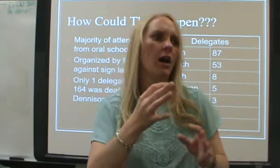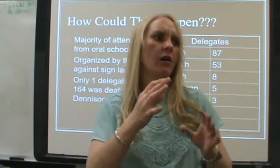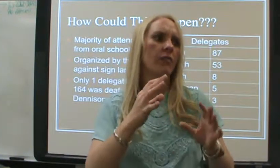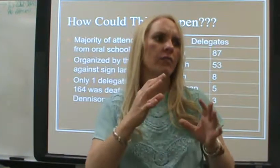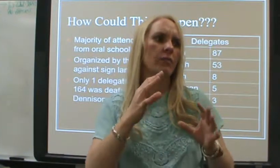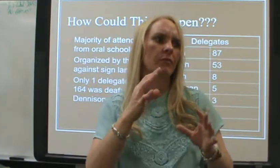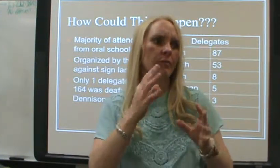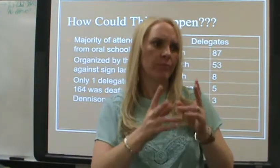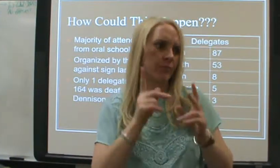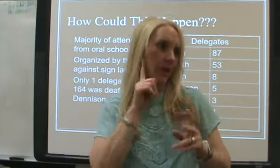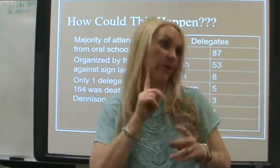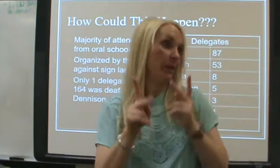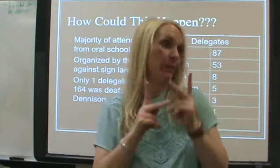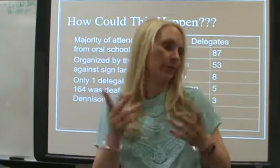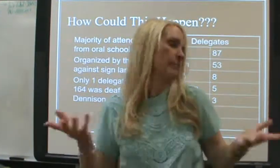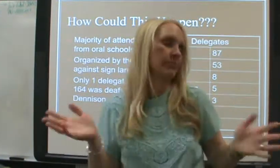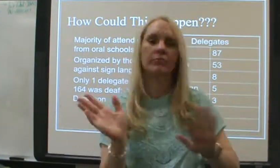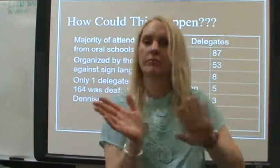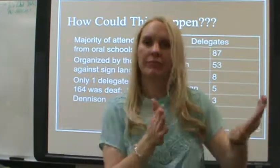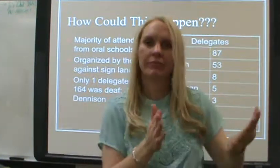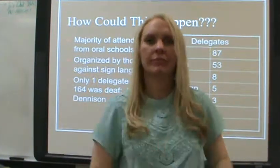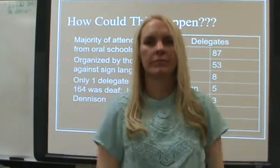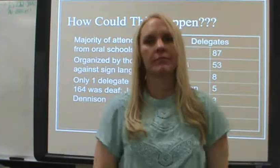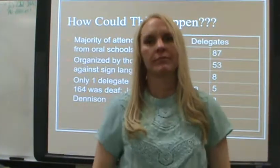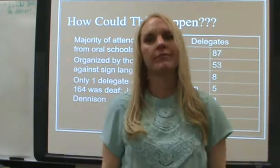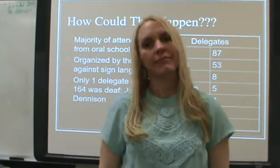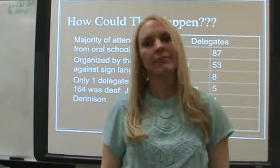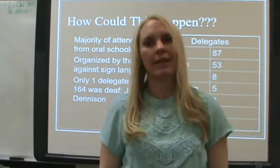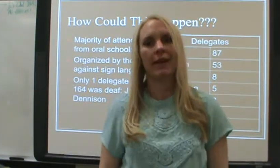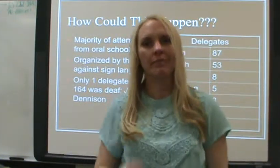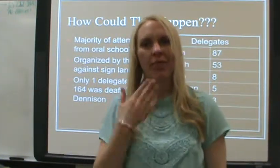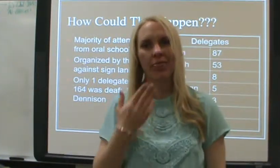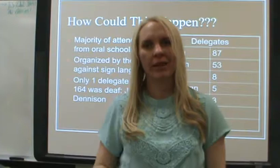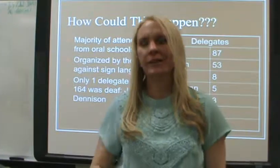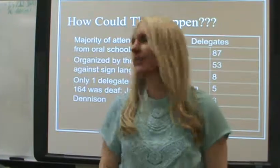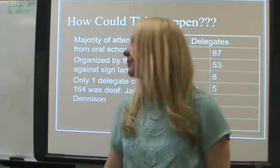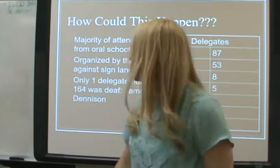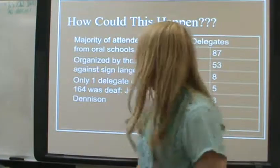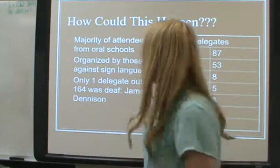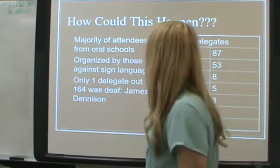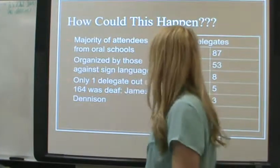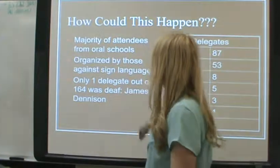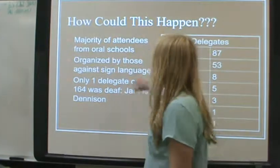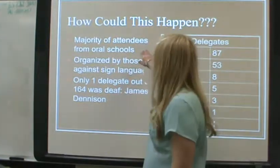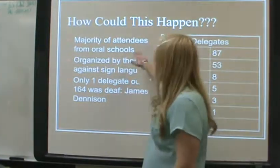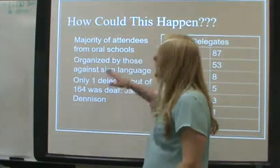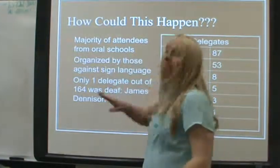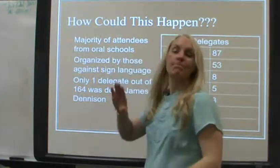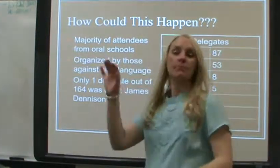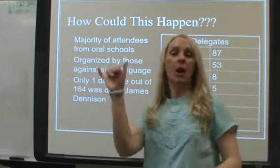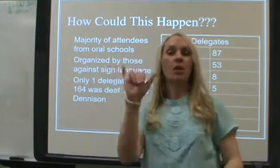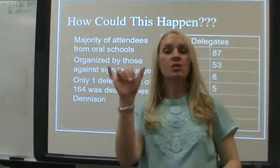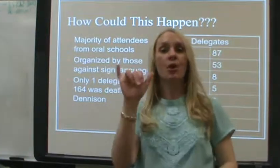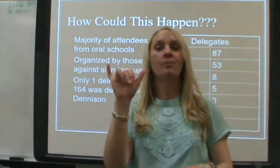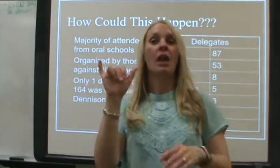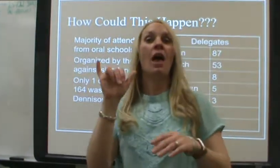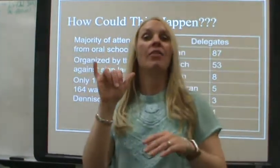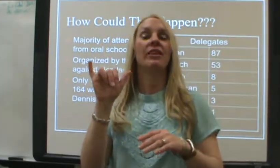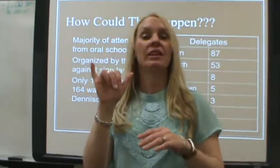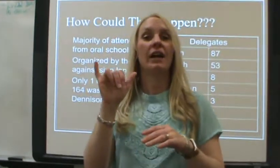of deaf people. Yeah, thanks. All right. Also,